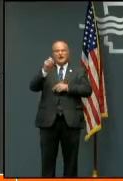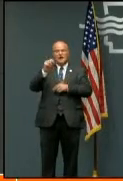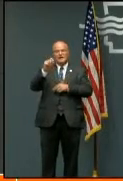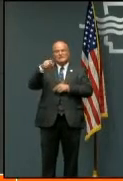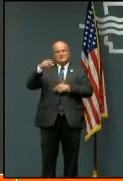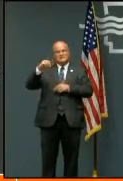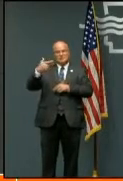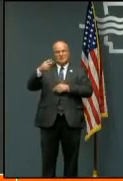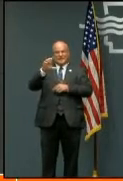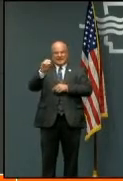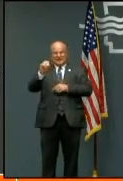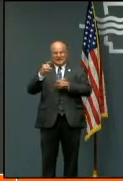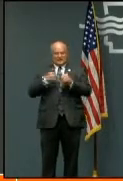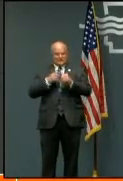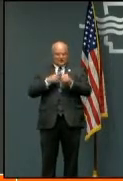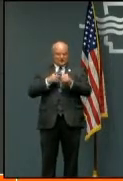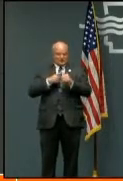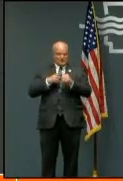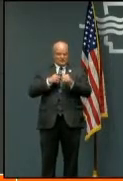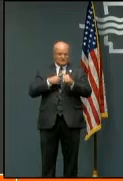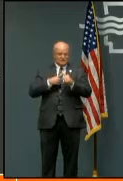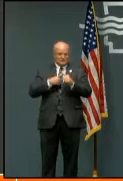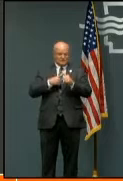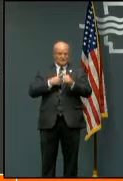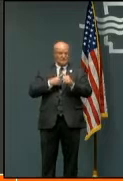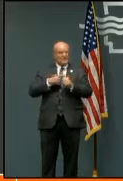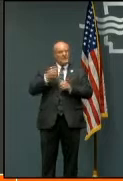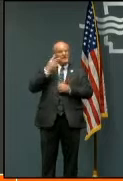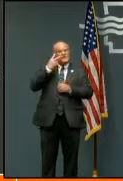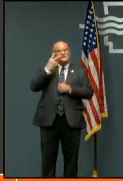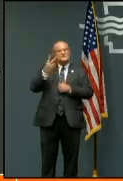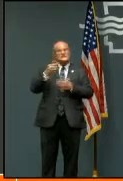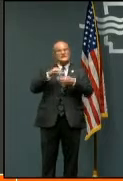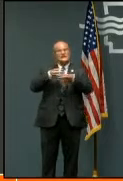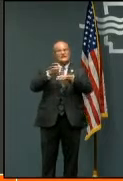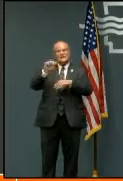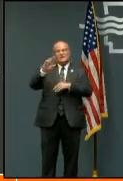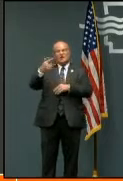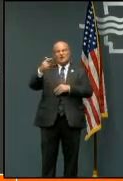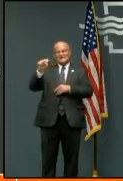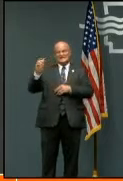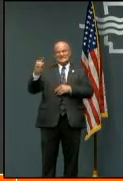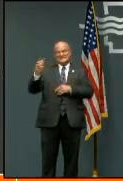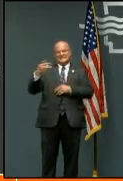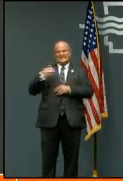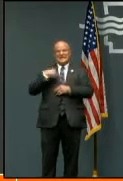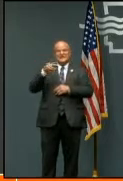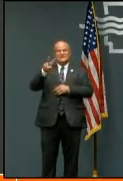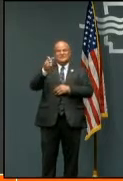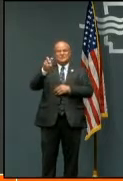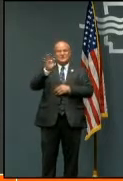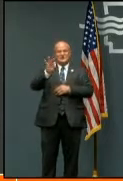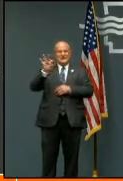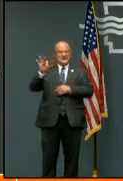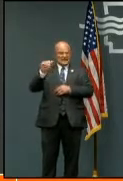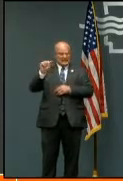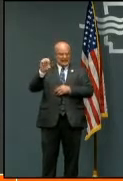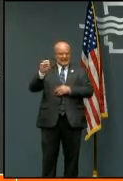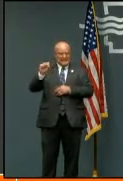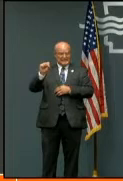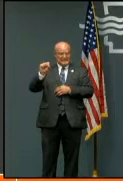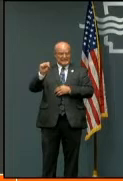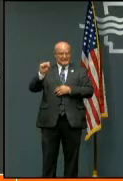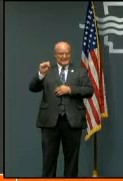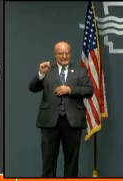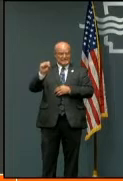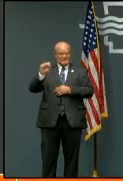County first right here. And you can see that on August 16th, we had 299 cases. We